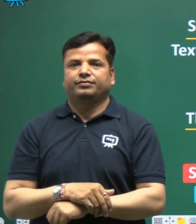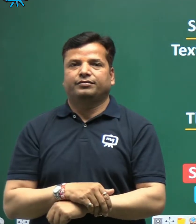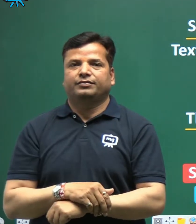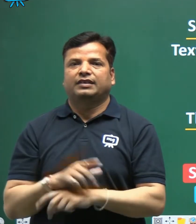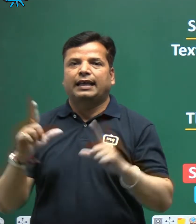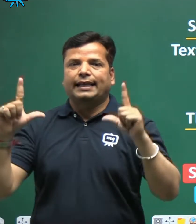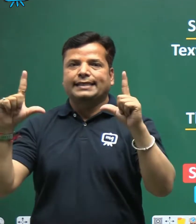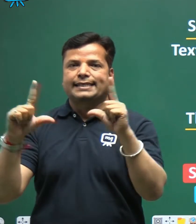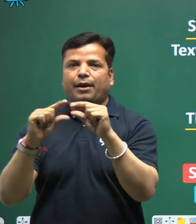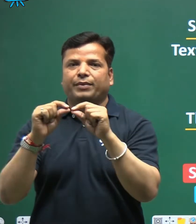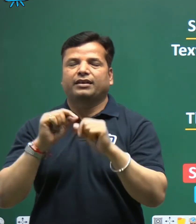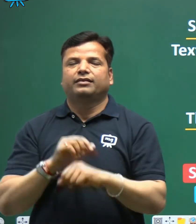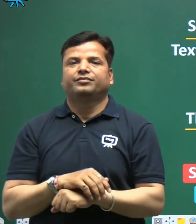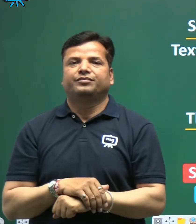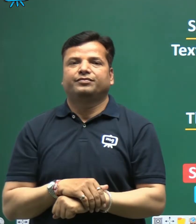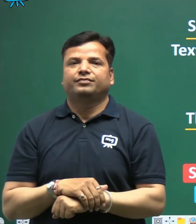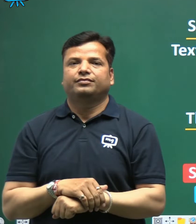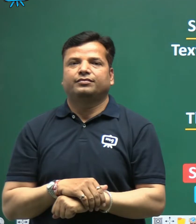Summary.